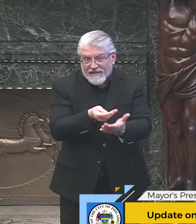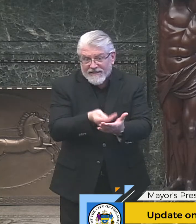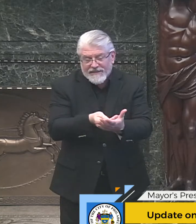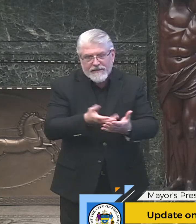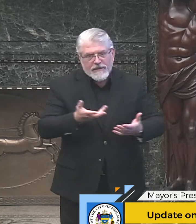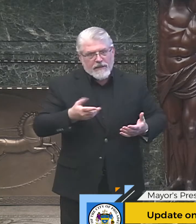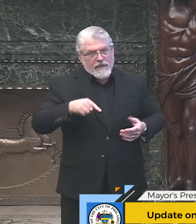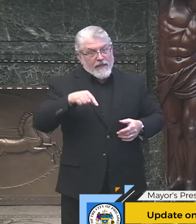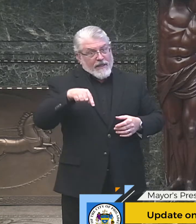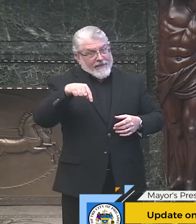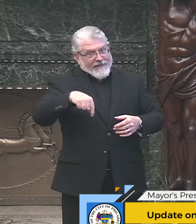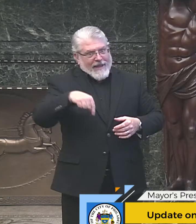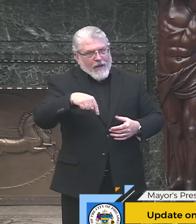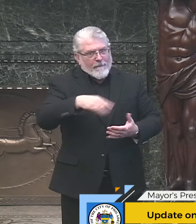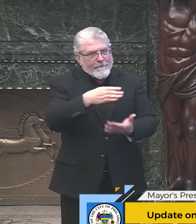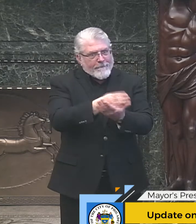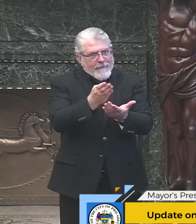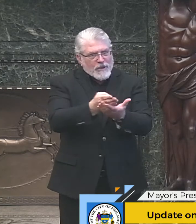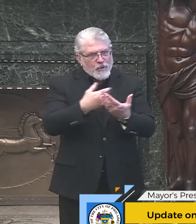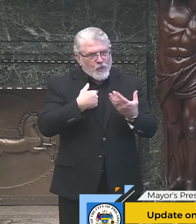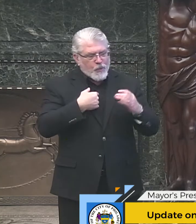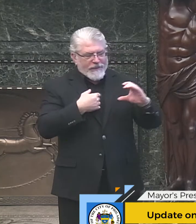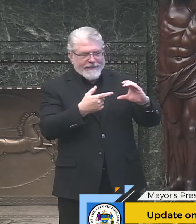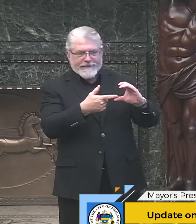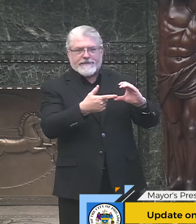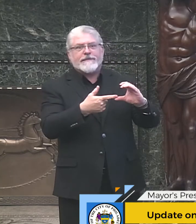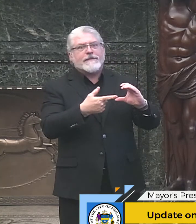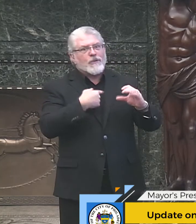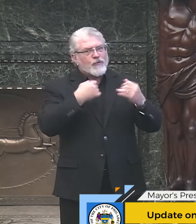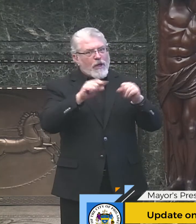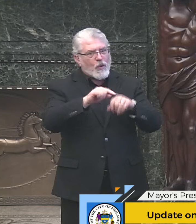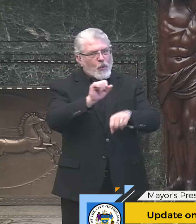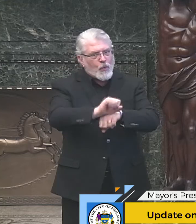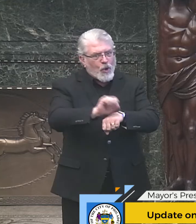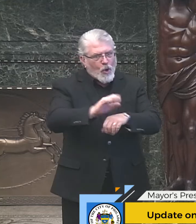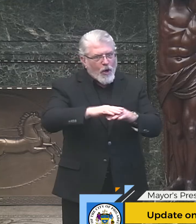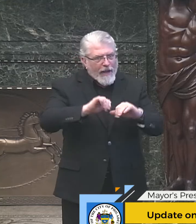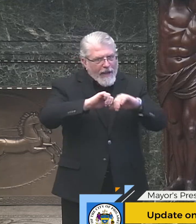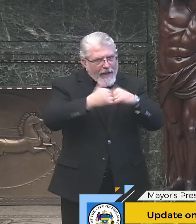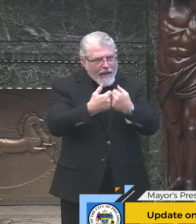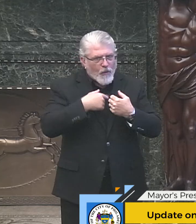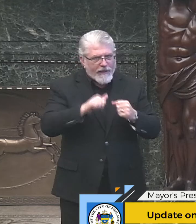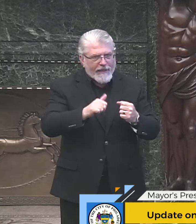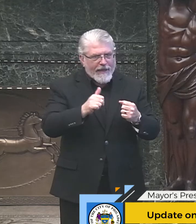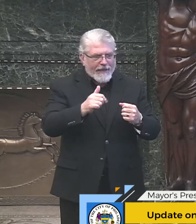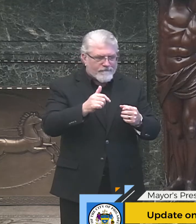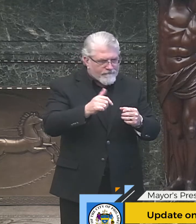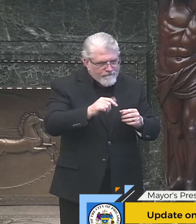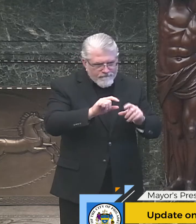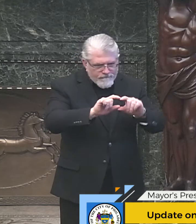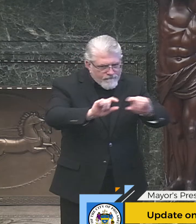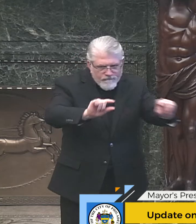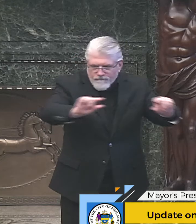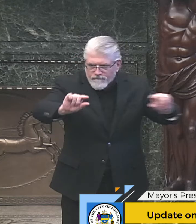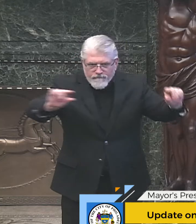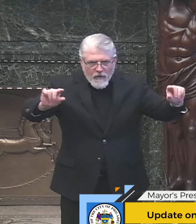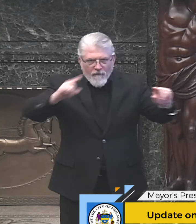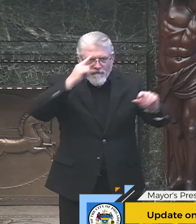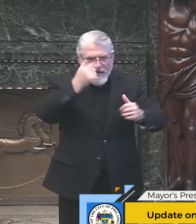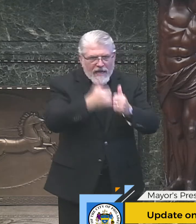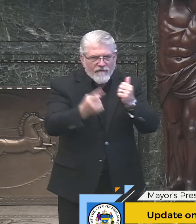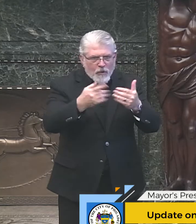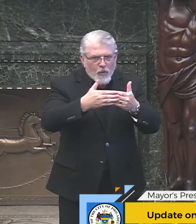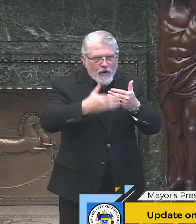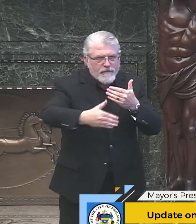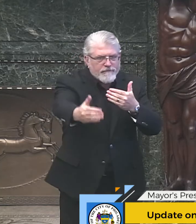stock market every day, it's a roller coaster ride of 1,700 points down, 900 points up, 800 points down. At the end